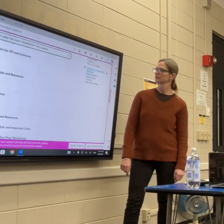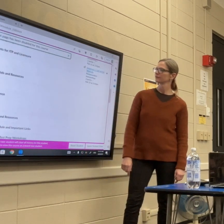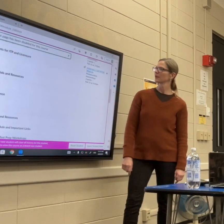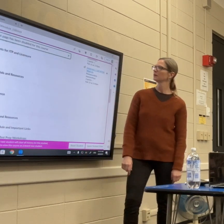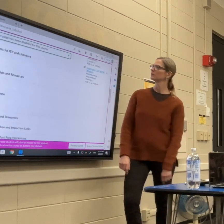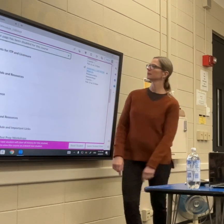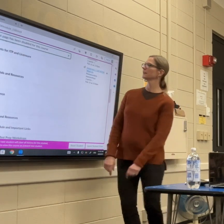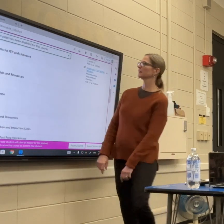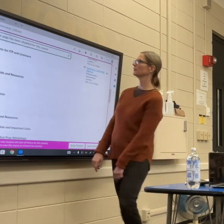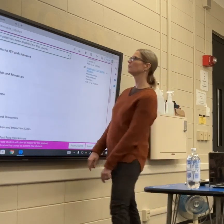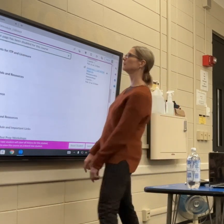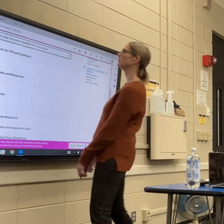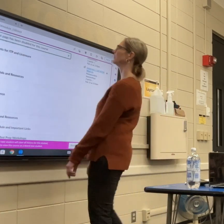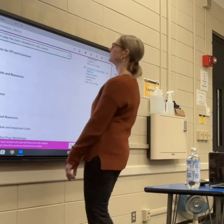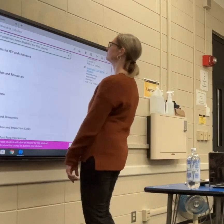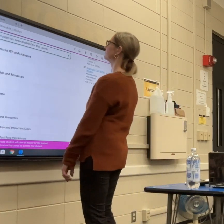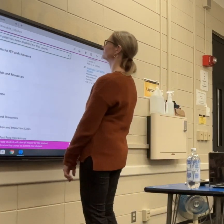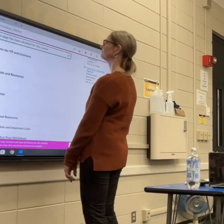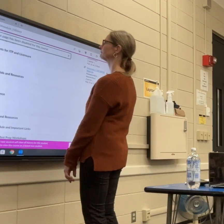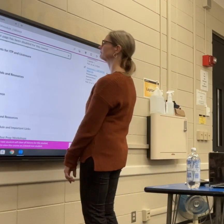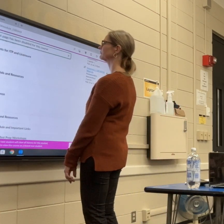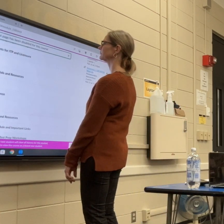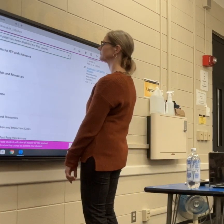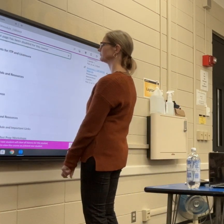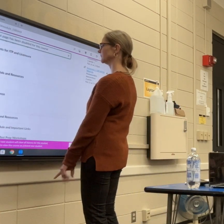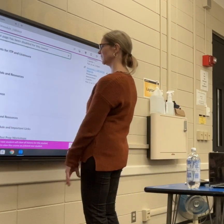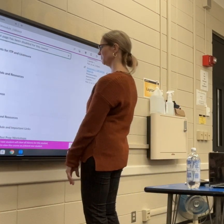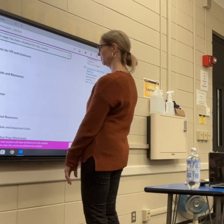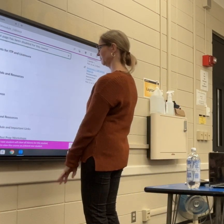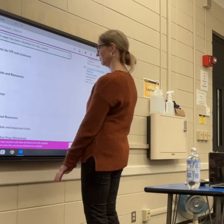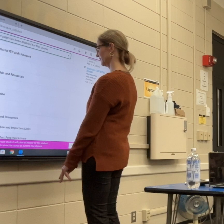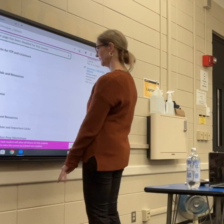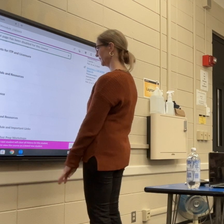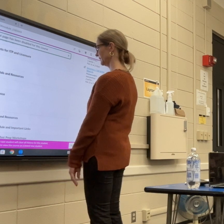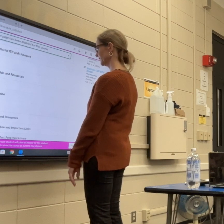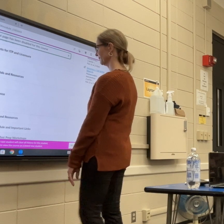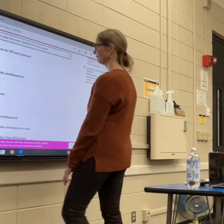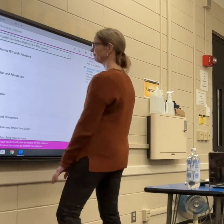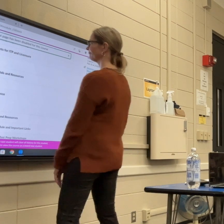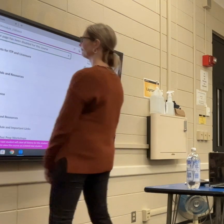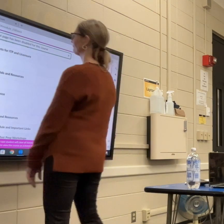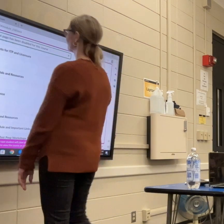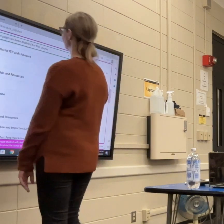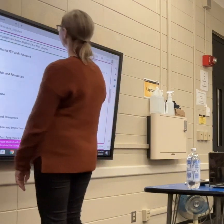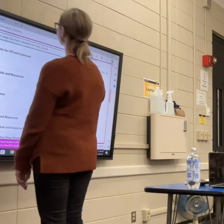Oh, where did it go? Oh, sadness.